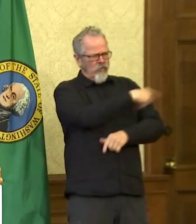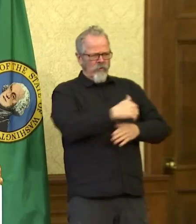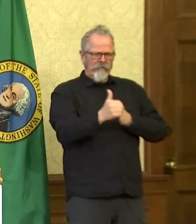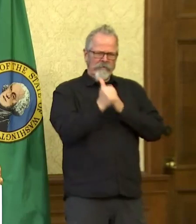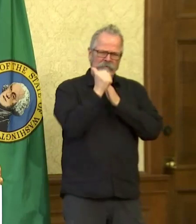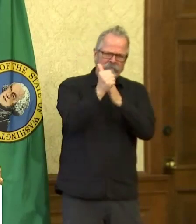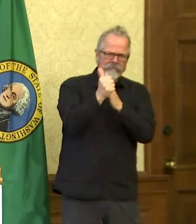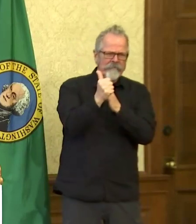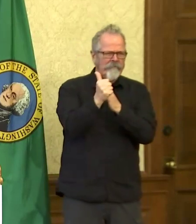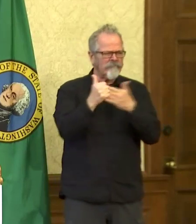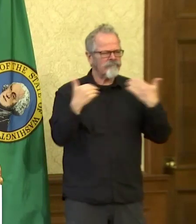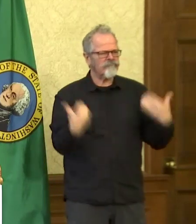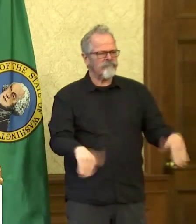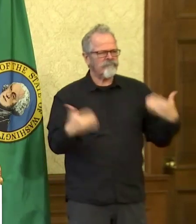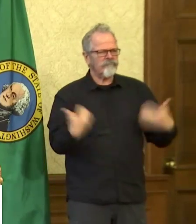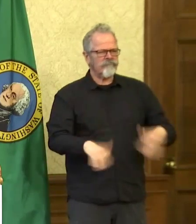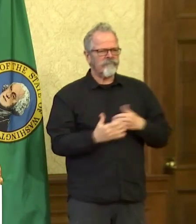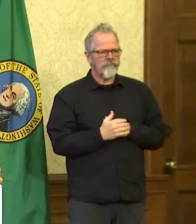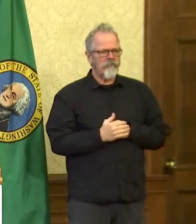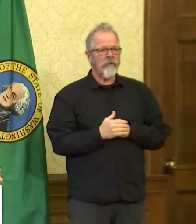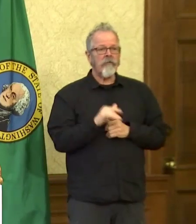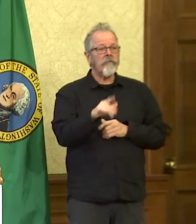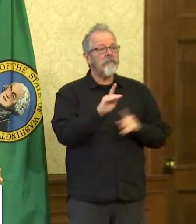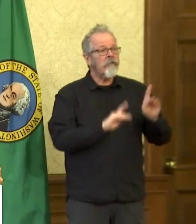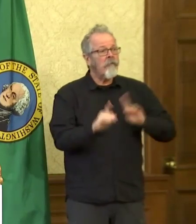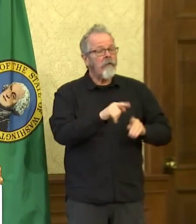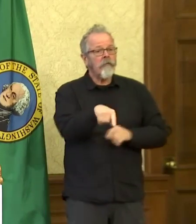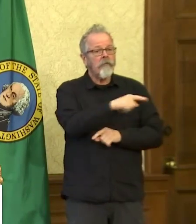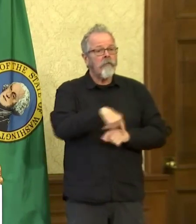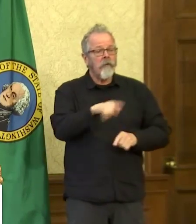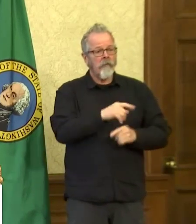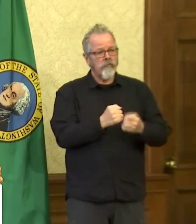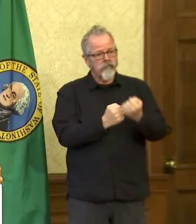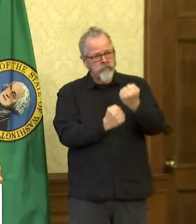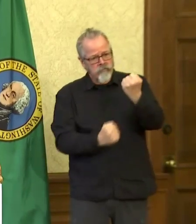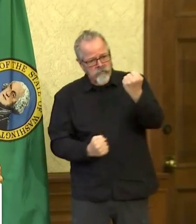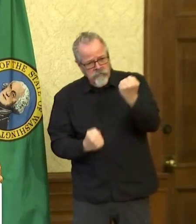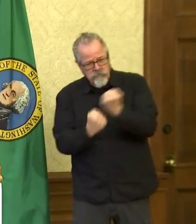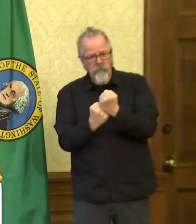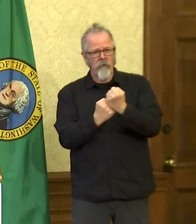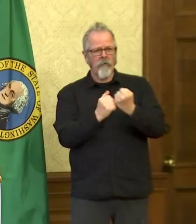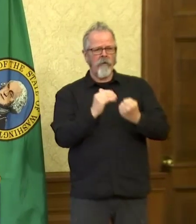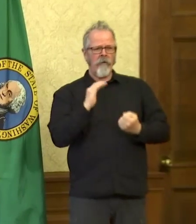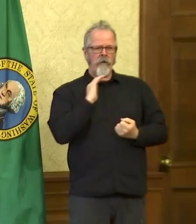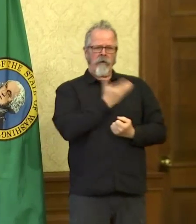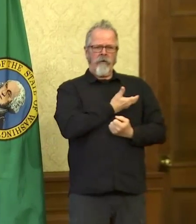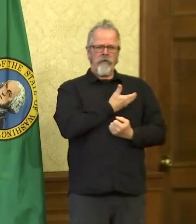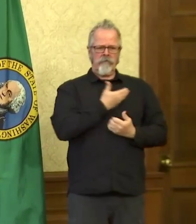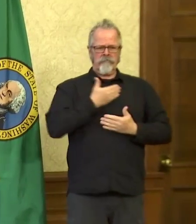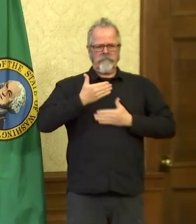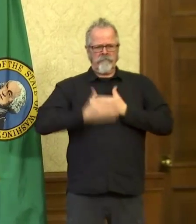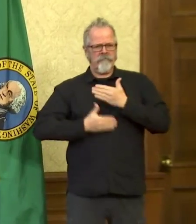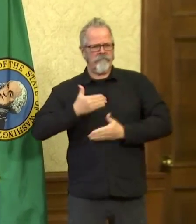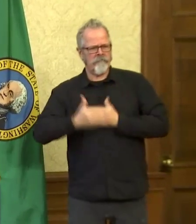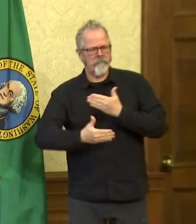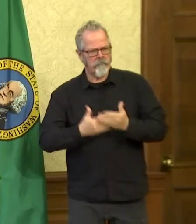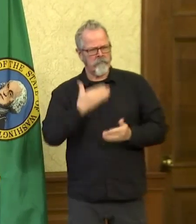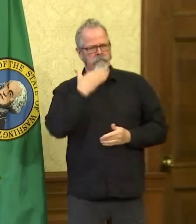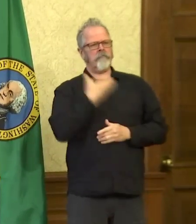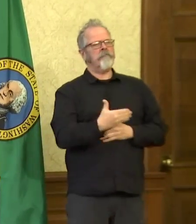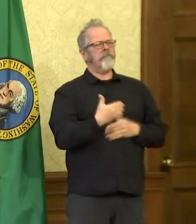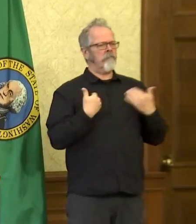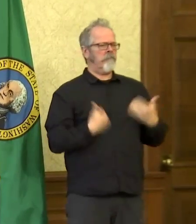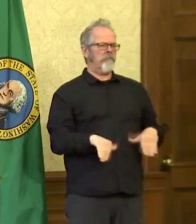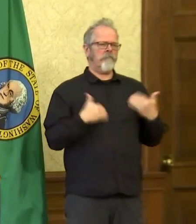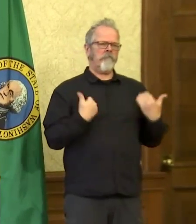people. We know that. A new Elway poll released this morning showed that an overwhelming majority